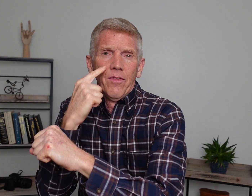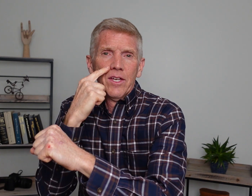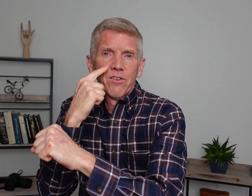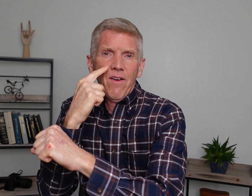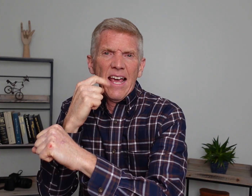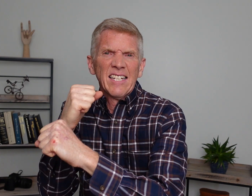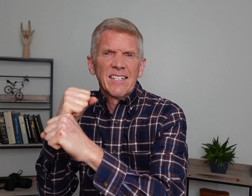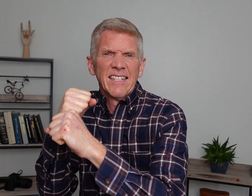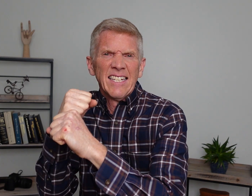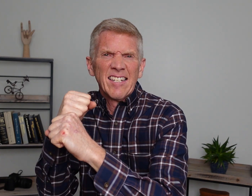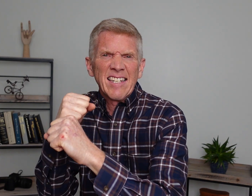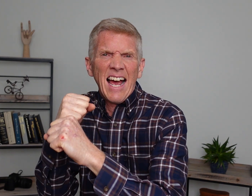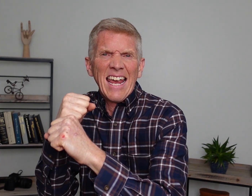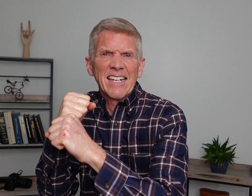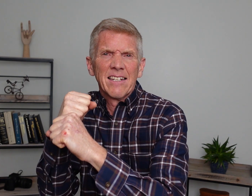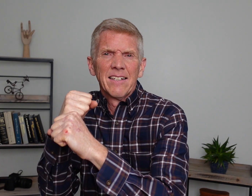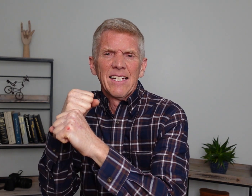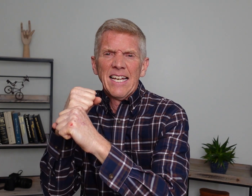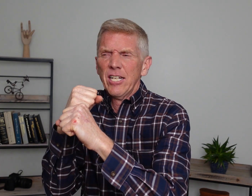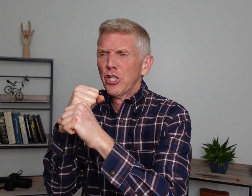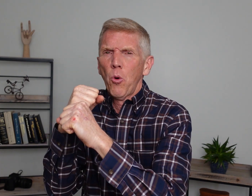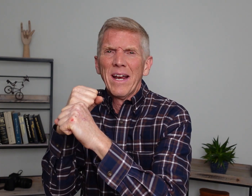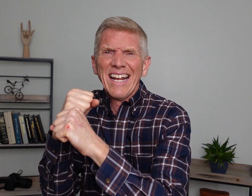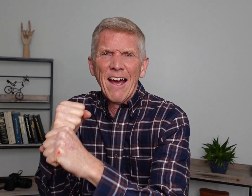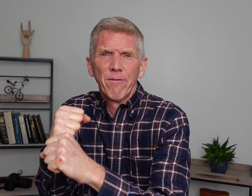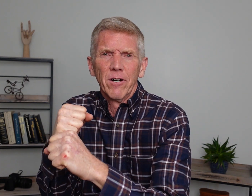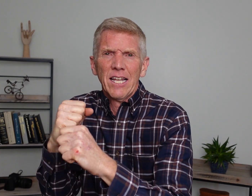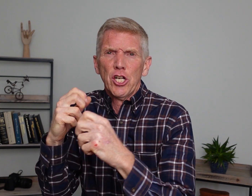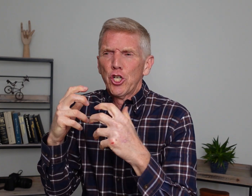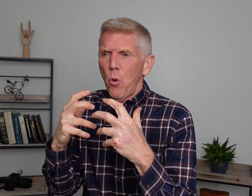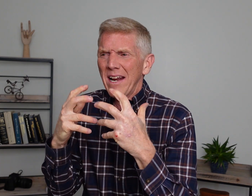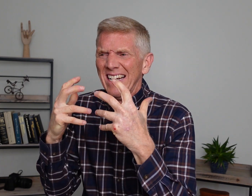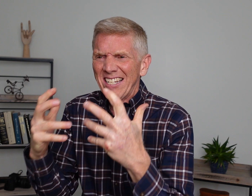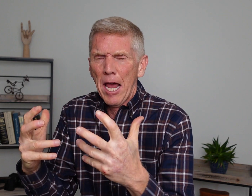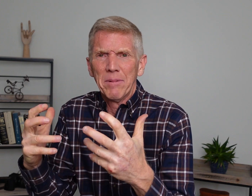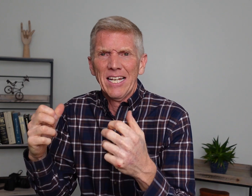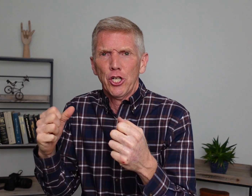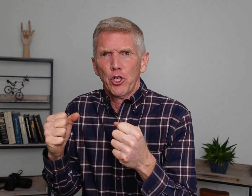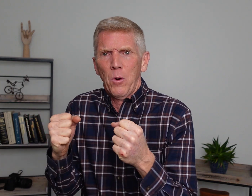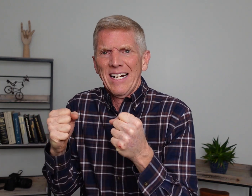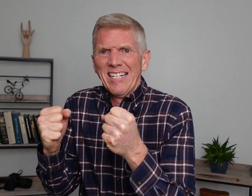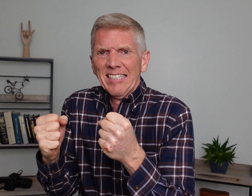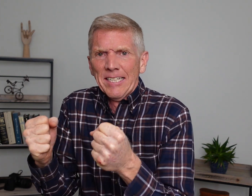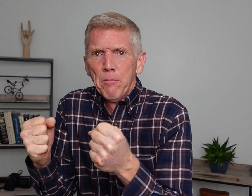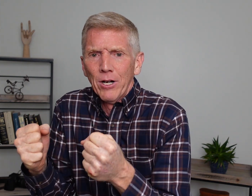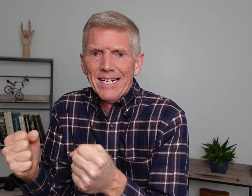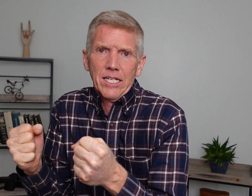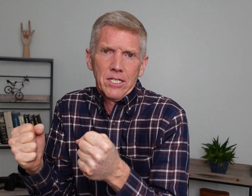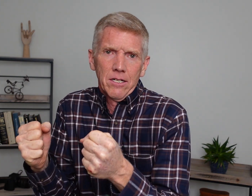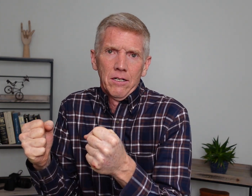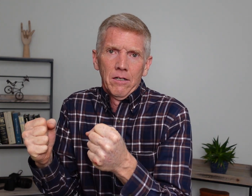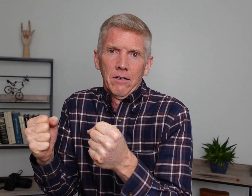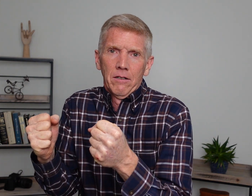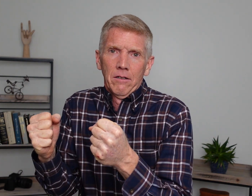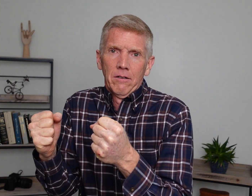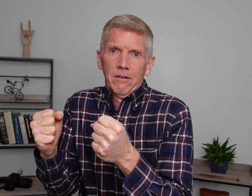This face is tight. It is showing effort. It is showing an attempt. It is showing deliberateness.